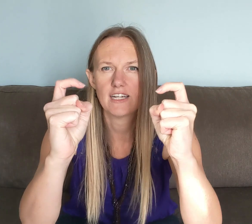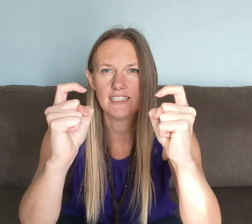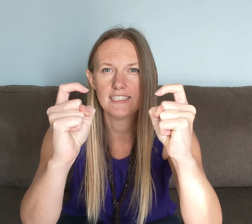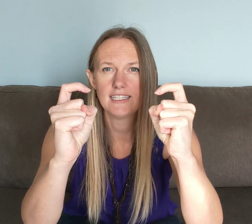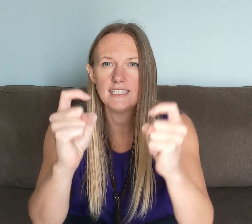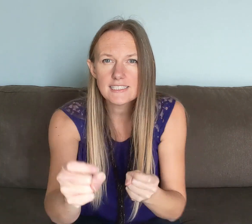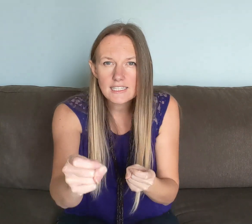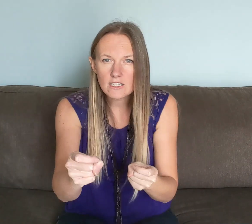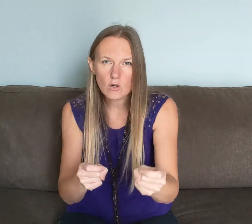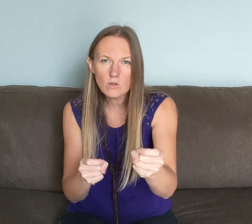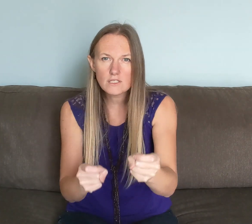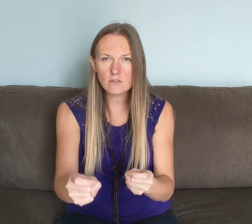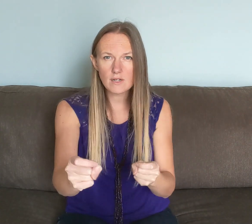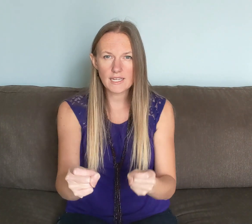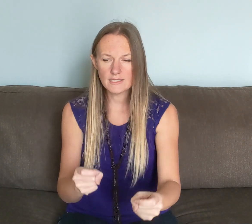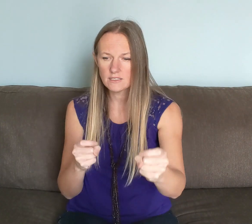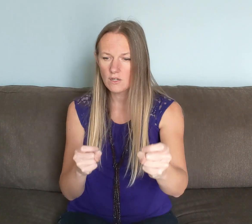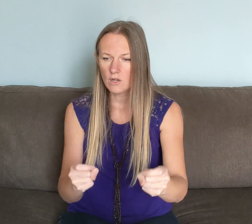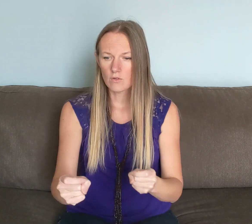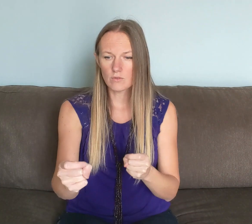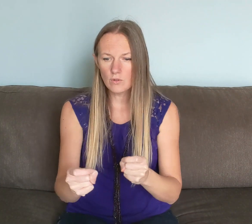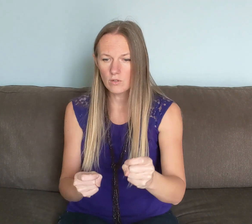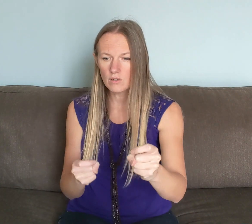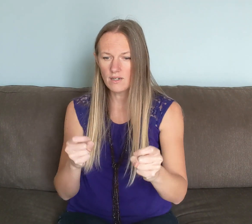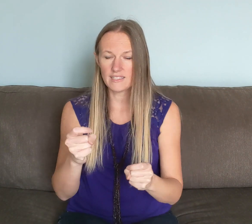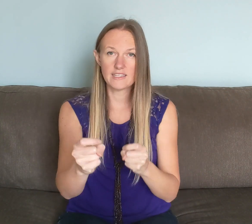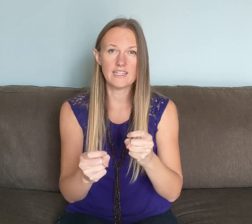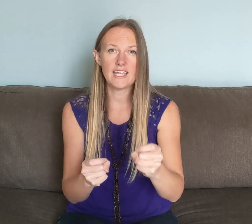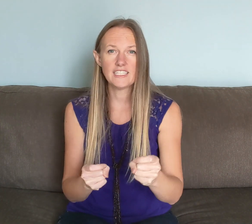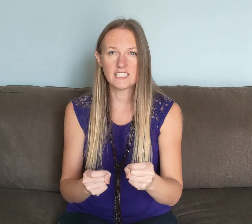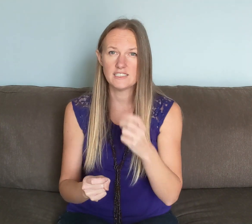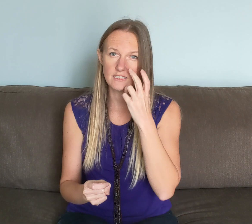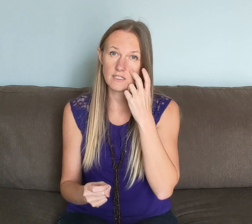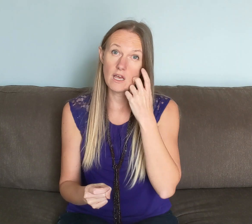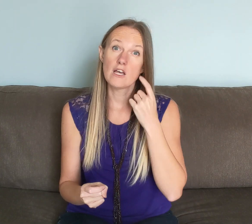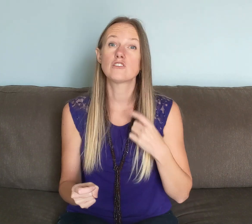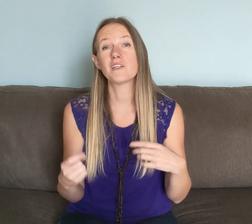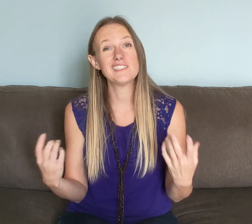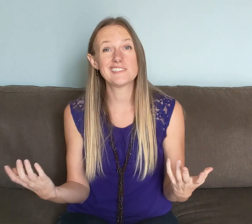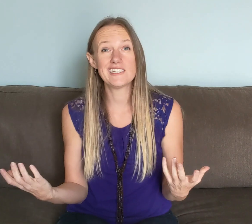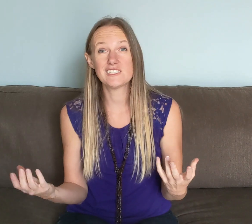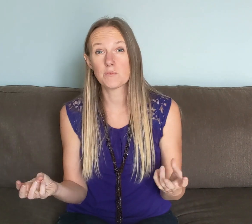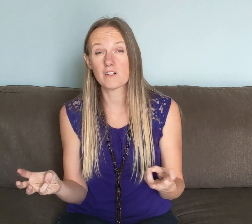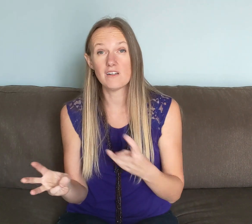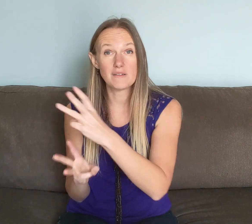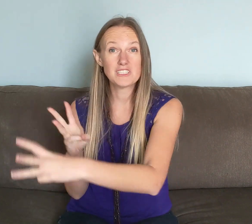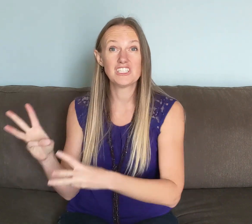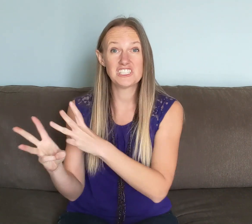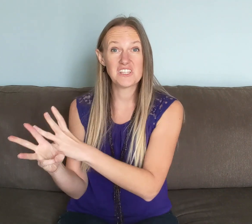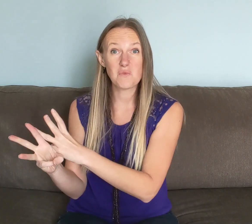hands like this, and then you're holding the reins, rule, and then the nations. So because it's nations plural, I'm just going to say the